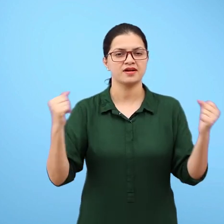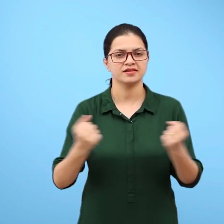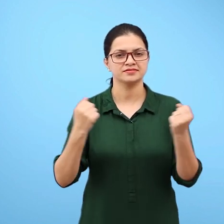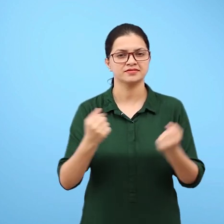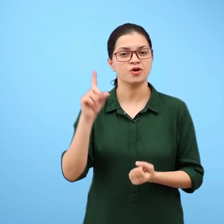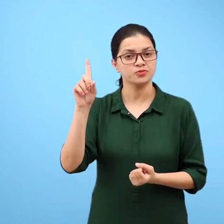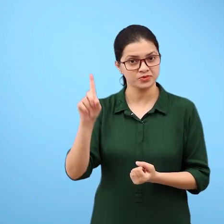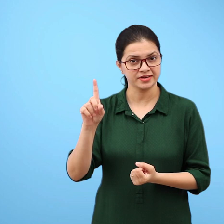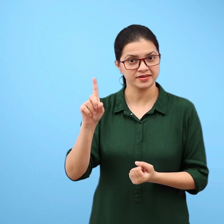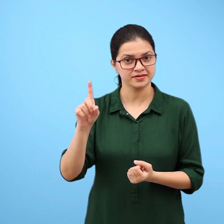1